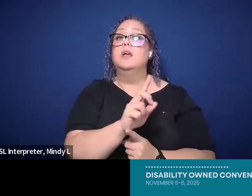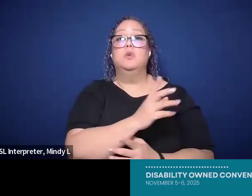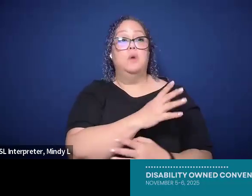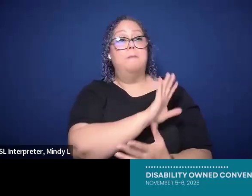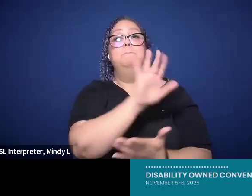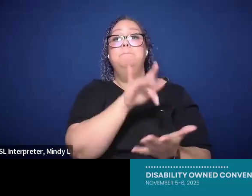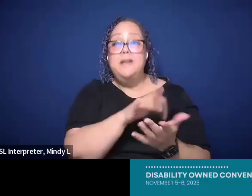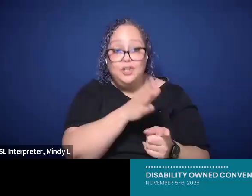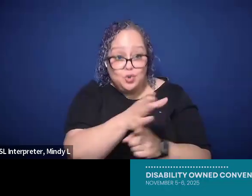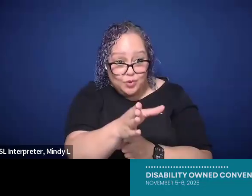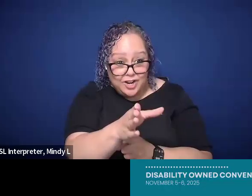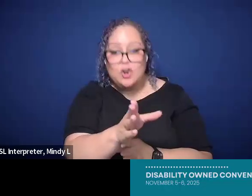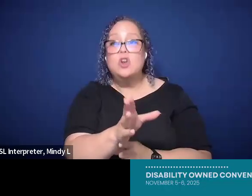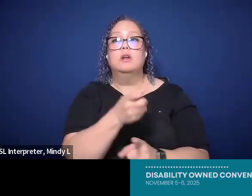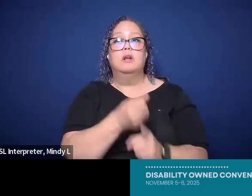businesses.